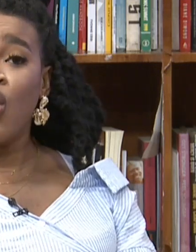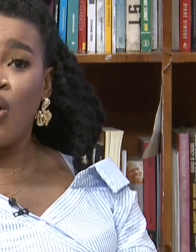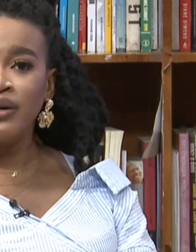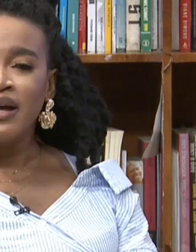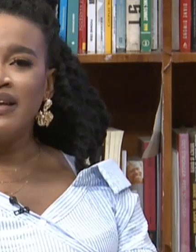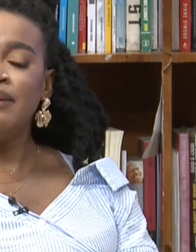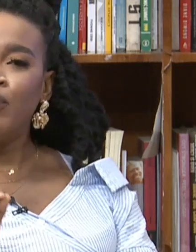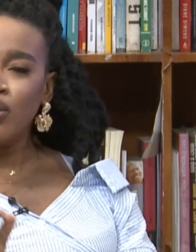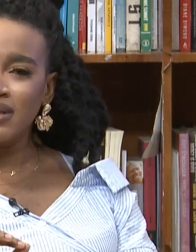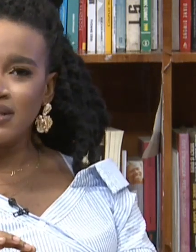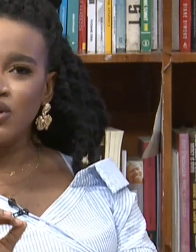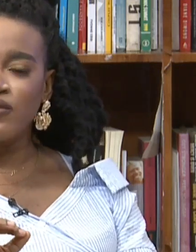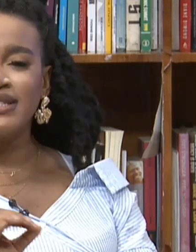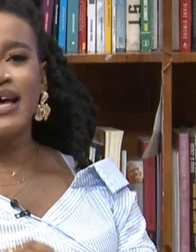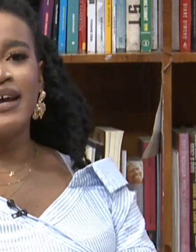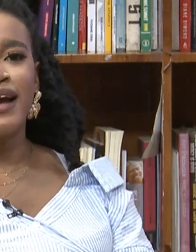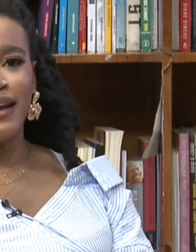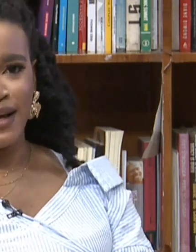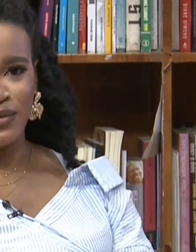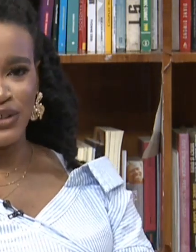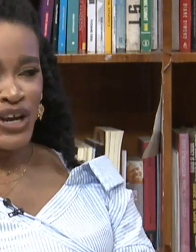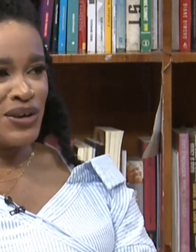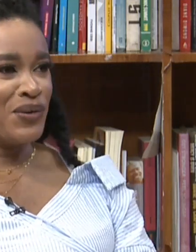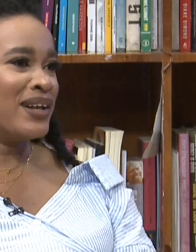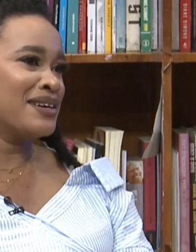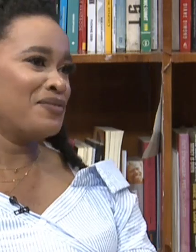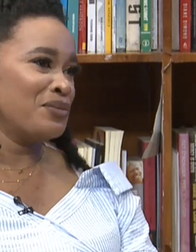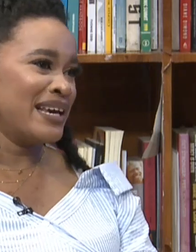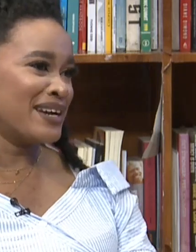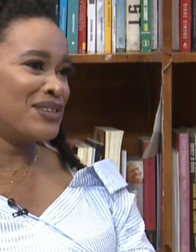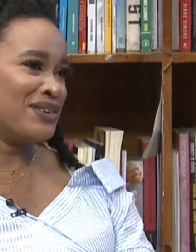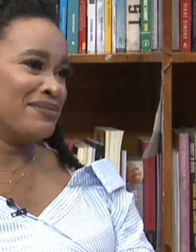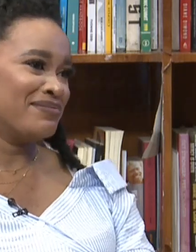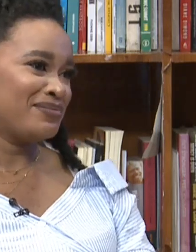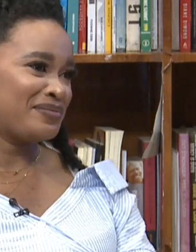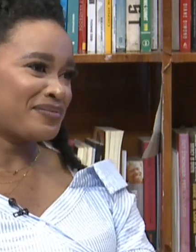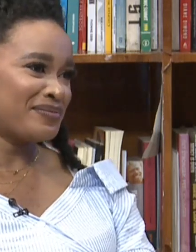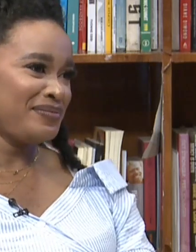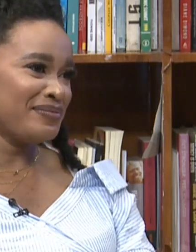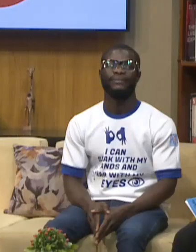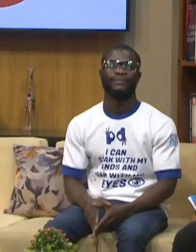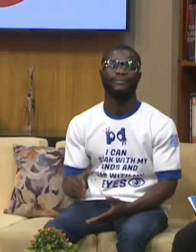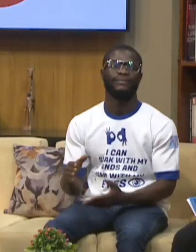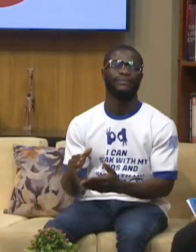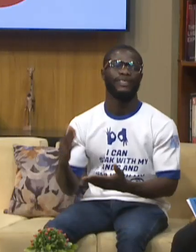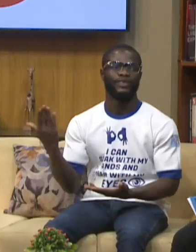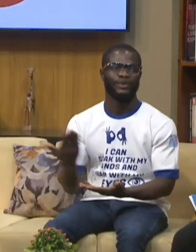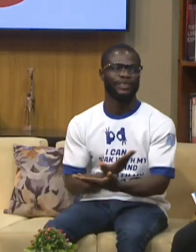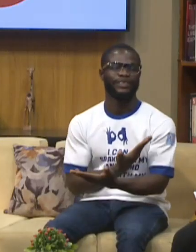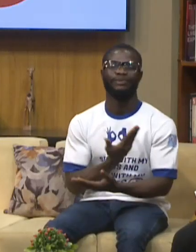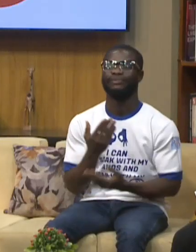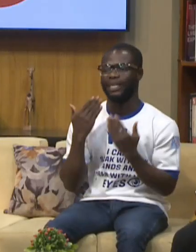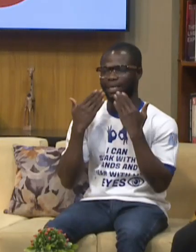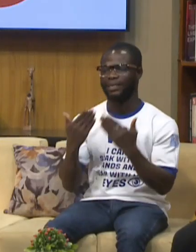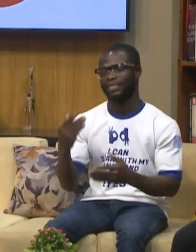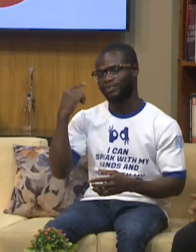adults on the importance of sign language. You're welcome, Fumi. How are you doing? I'm very well. Thank you so much for having me. Thanks